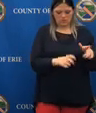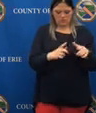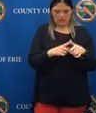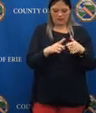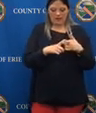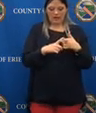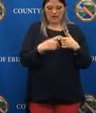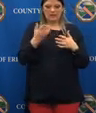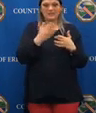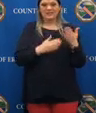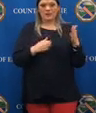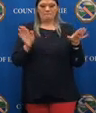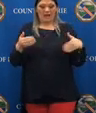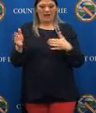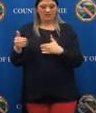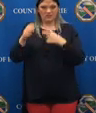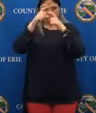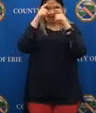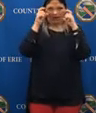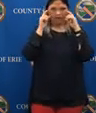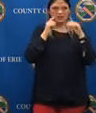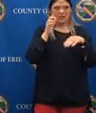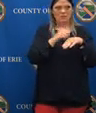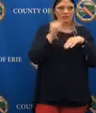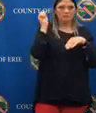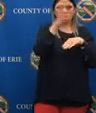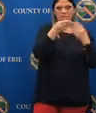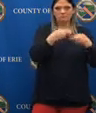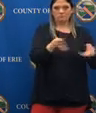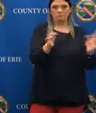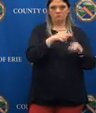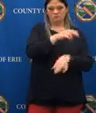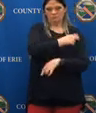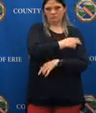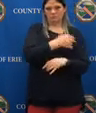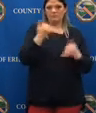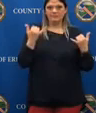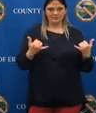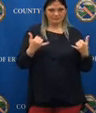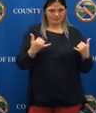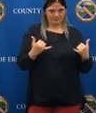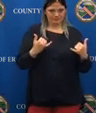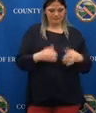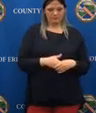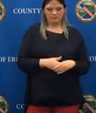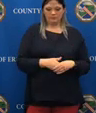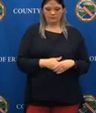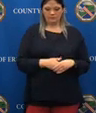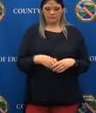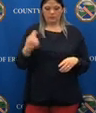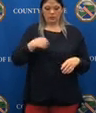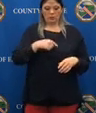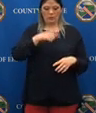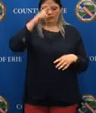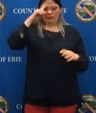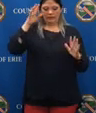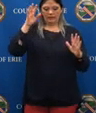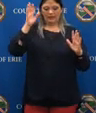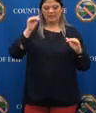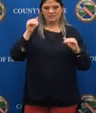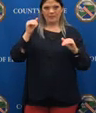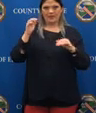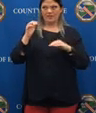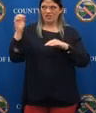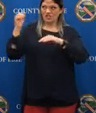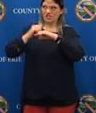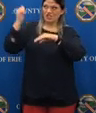and some boxes of goggles, which are being distributed out to hospitals today. We are expecting